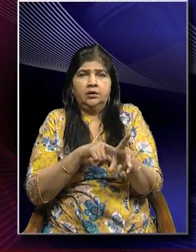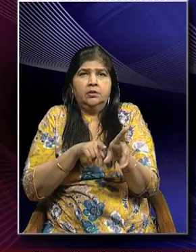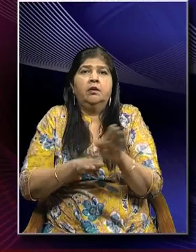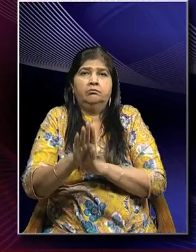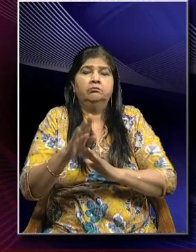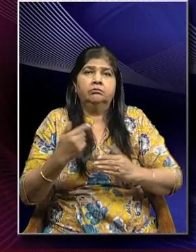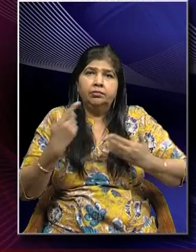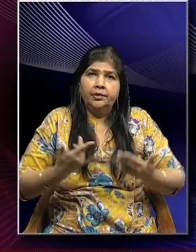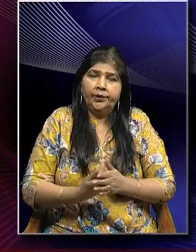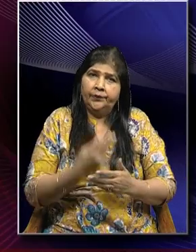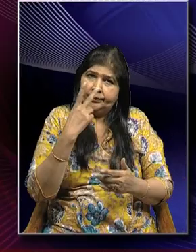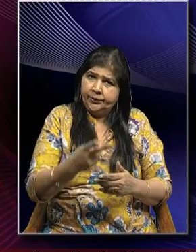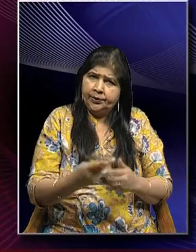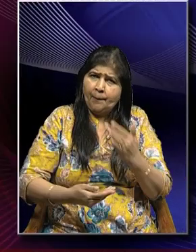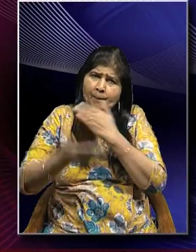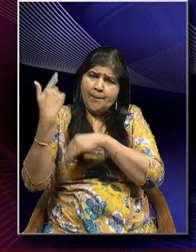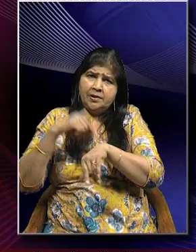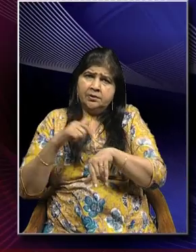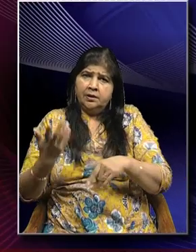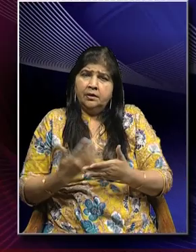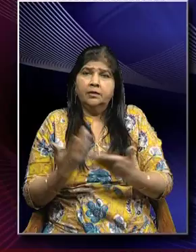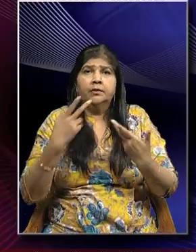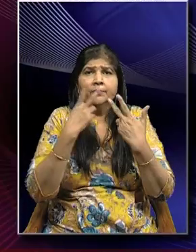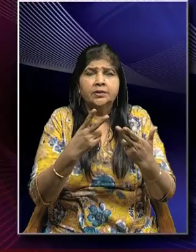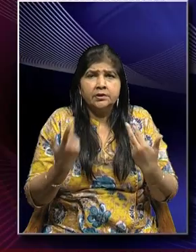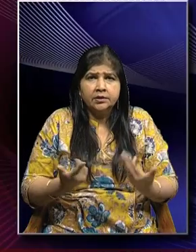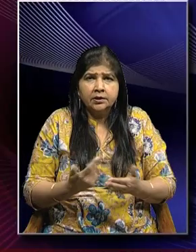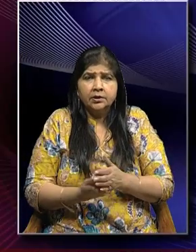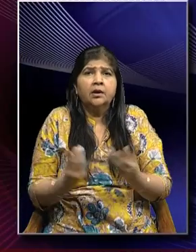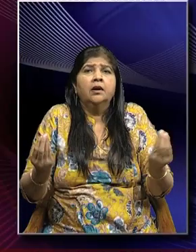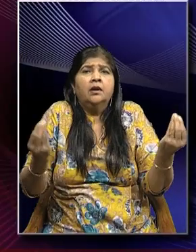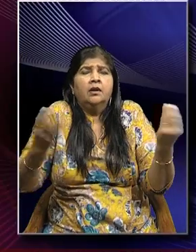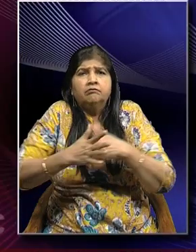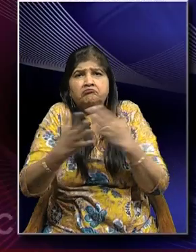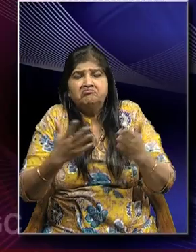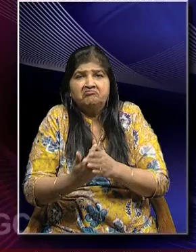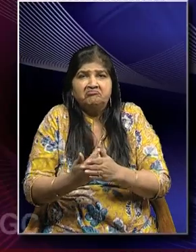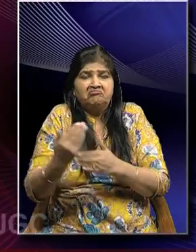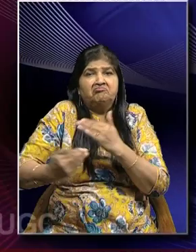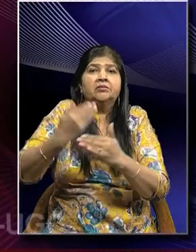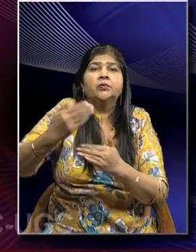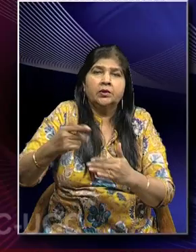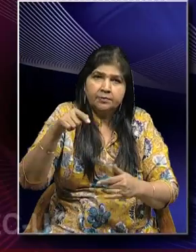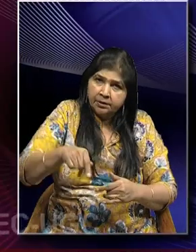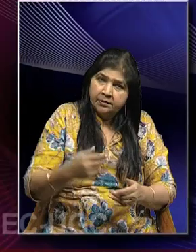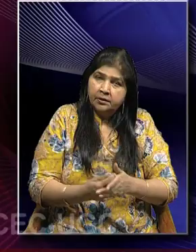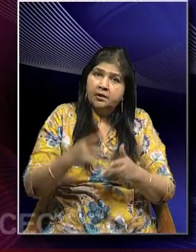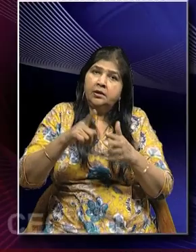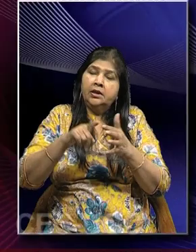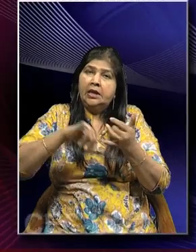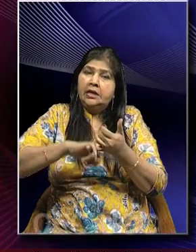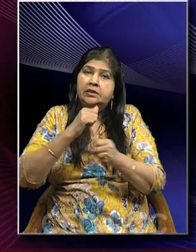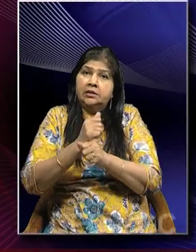you look into the past decade, you would find that there is lot of advancement into ESG